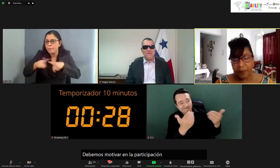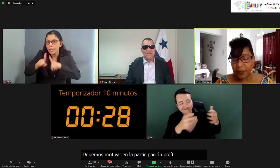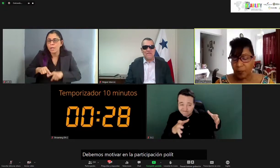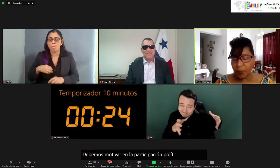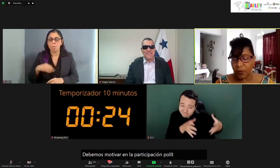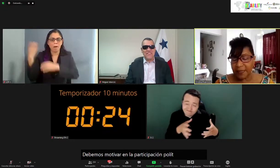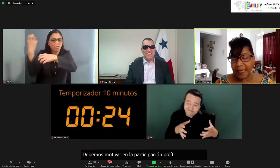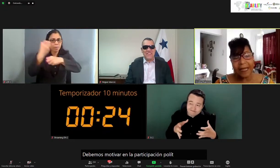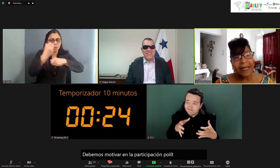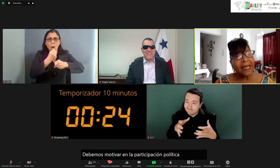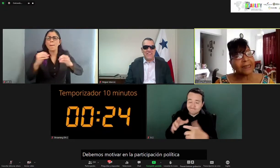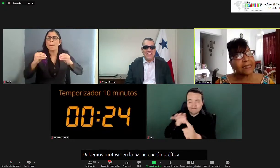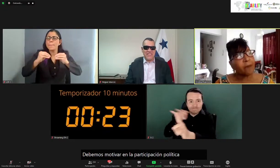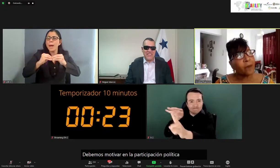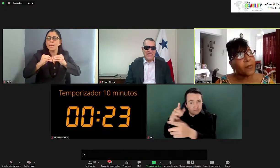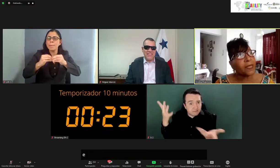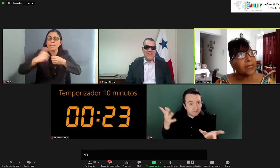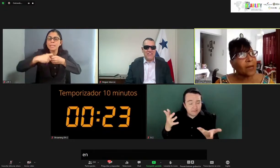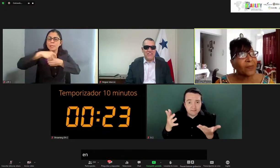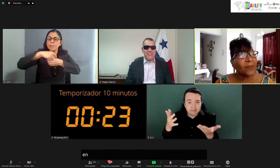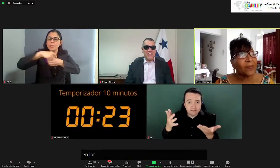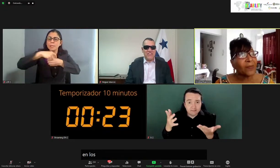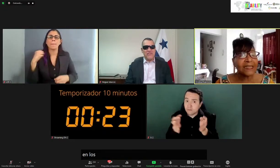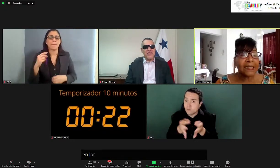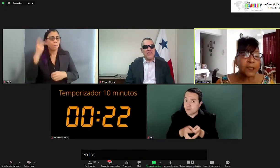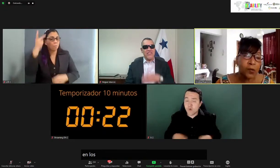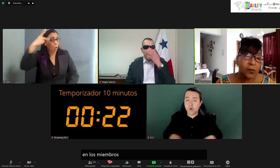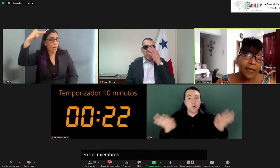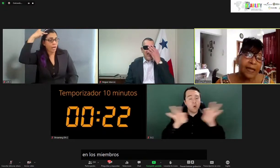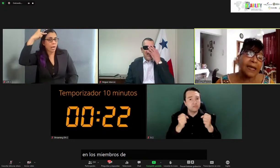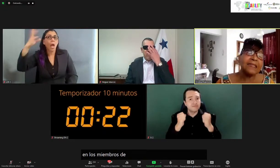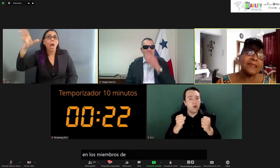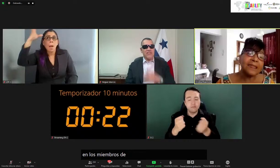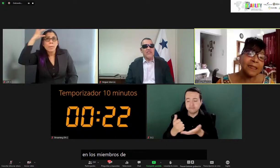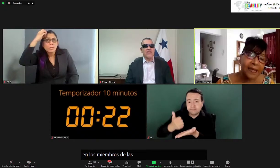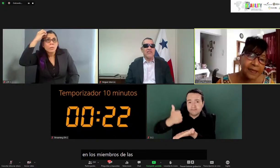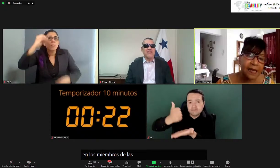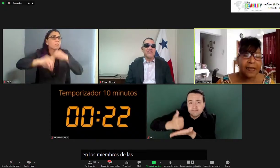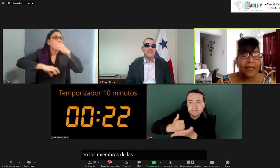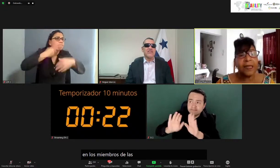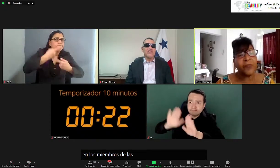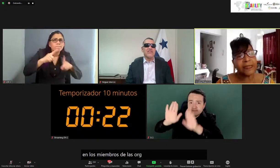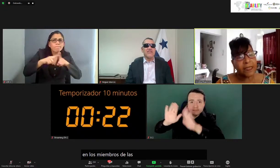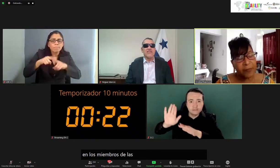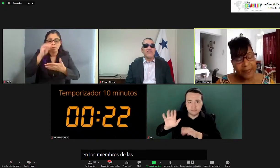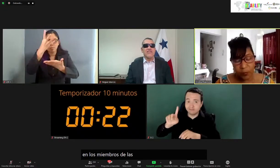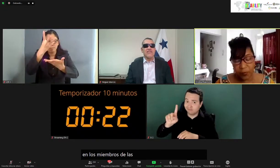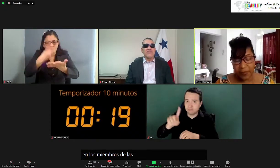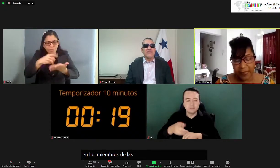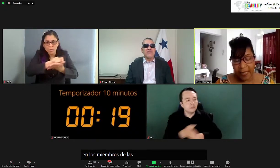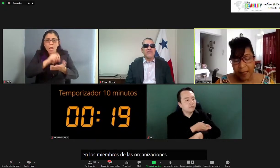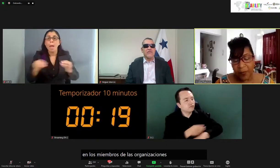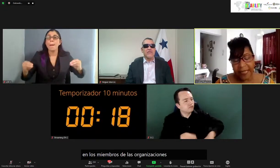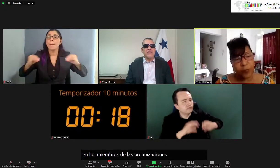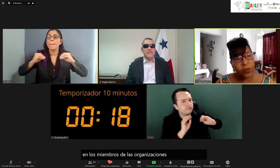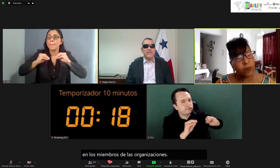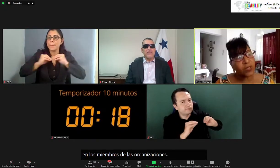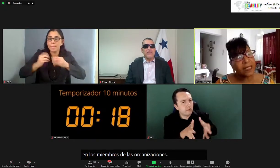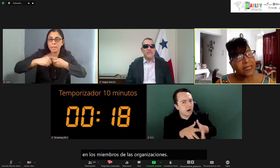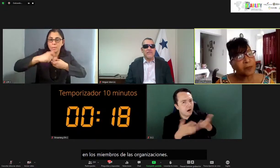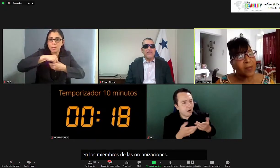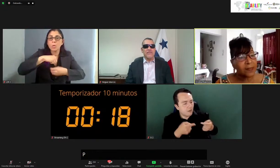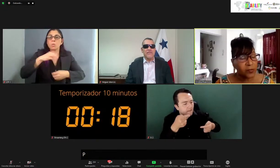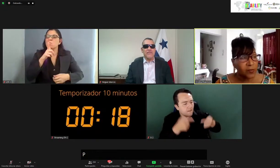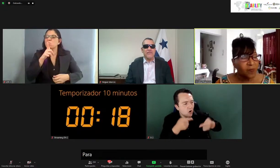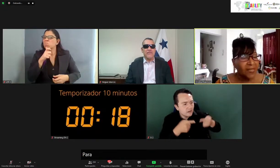fundamental to have this political participation this training in incidence